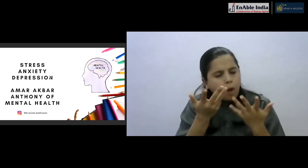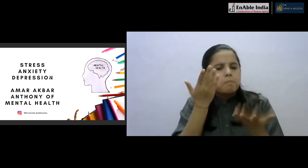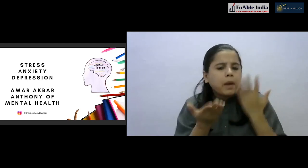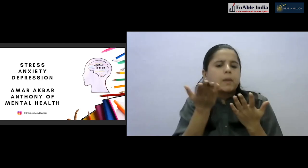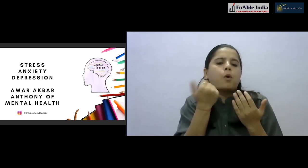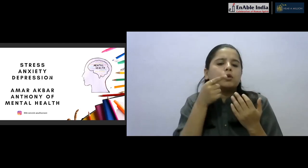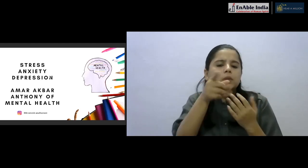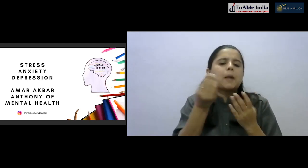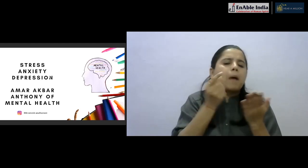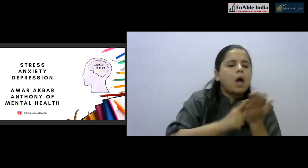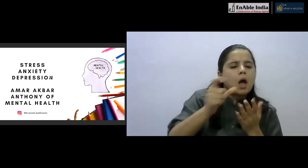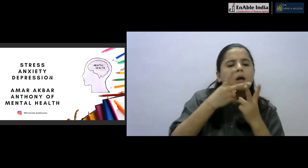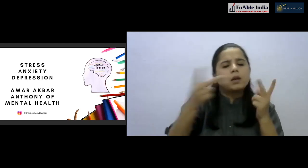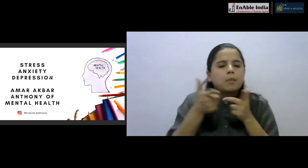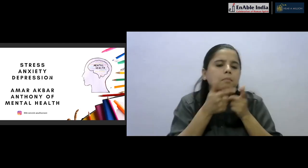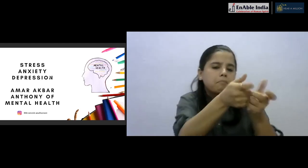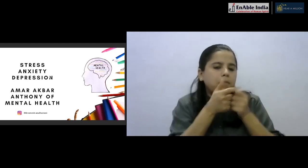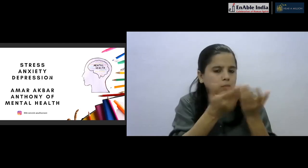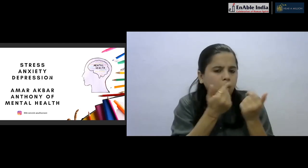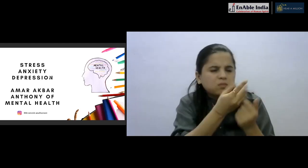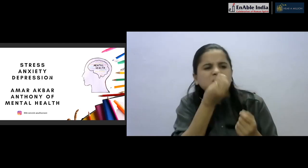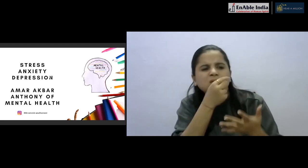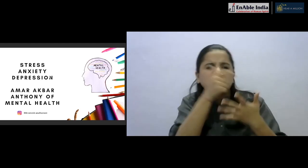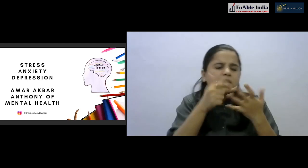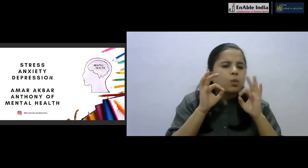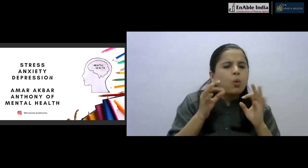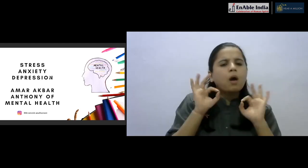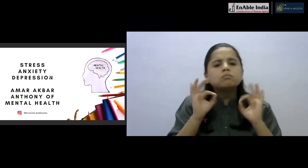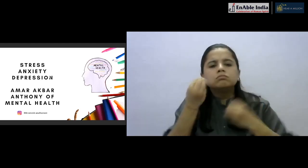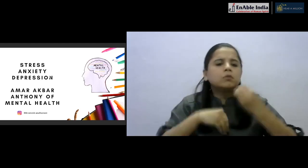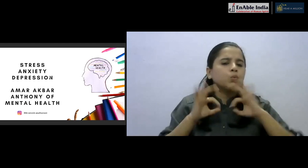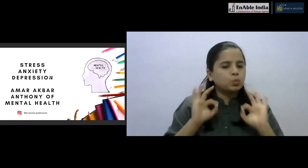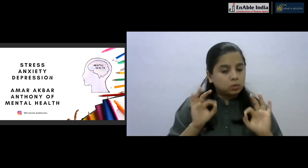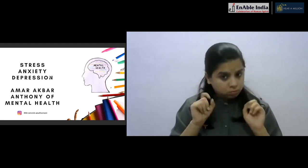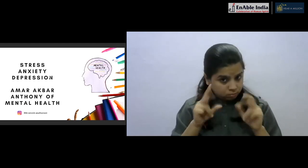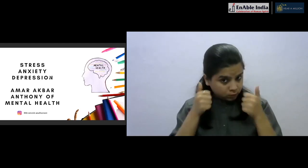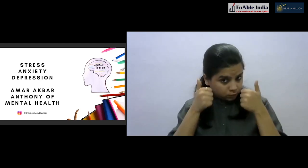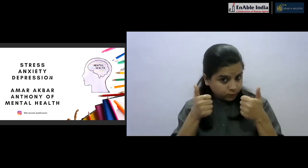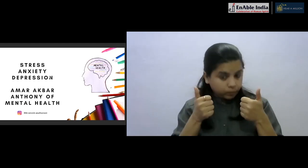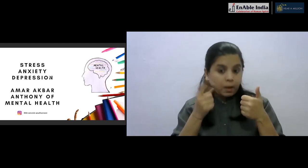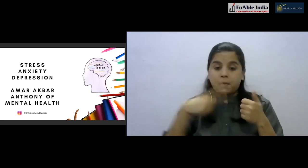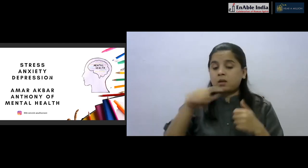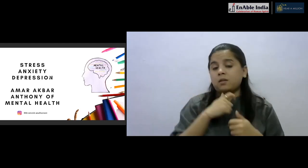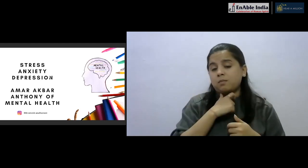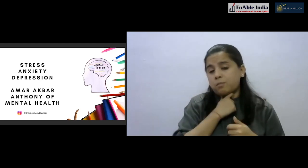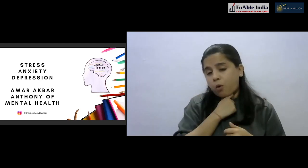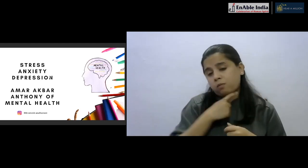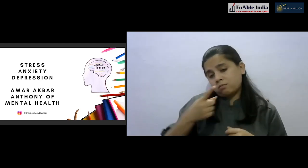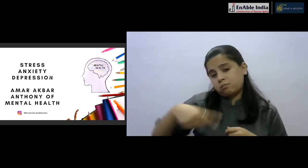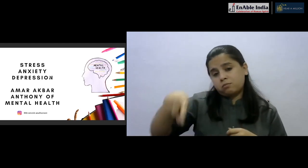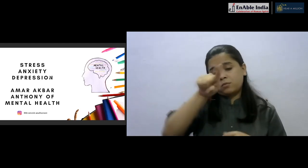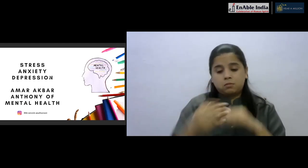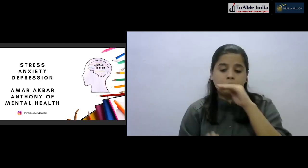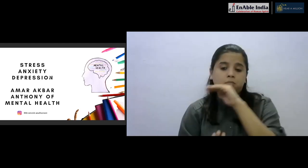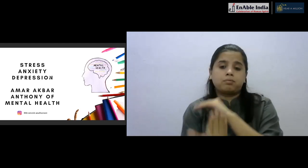and I can send it to you there. But we will arrange that for you for sure. Are we cool with that? But you have to promise me that you will print that out,